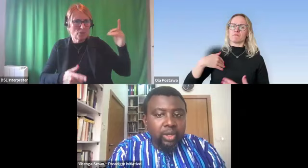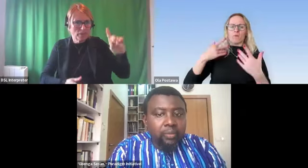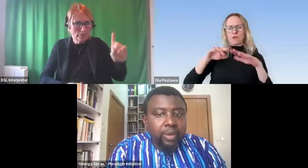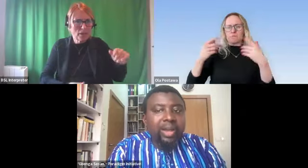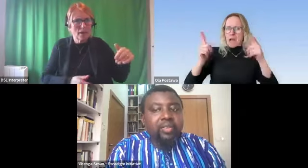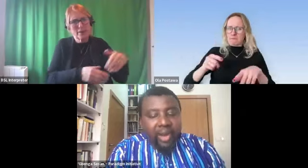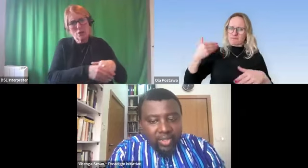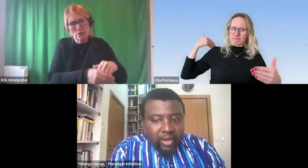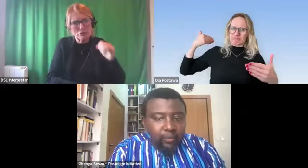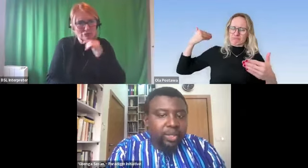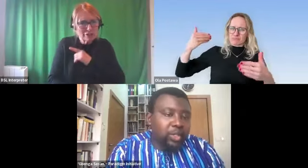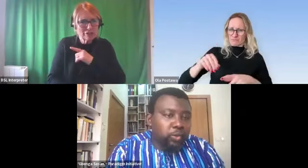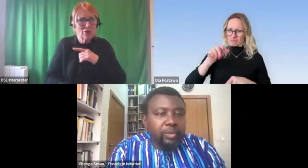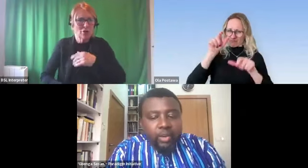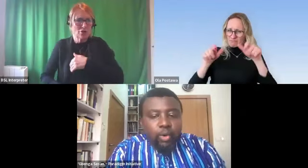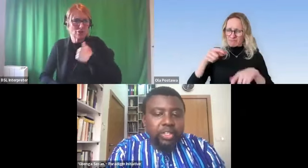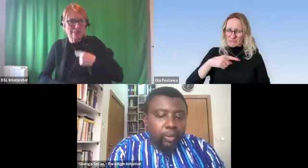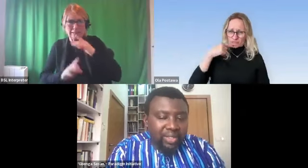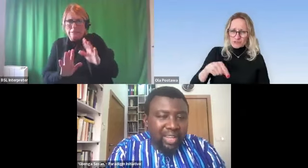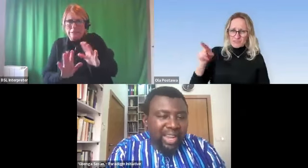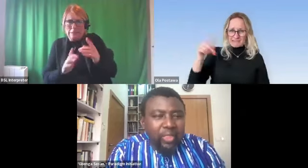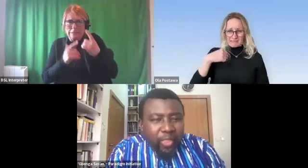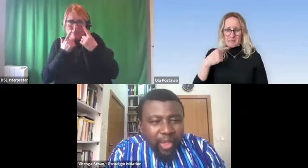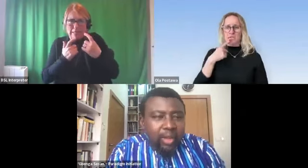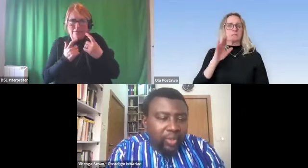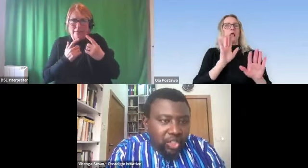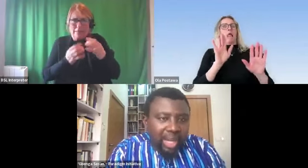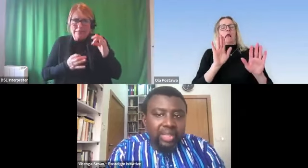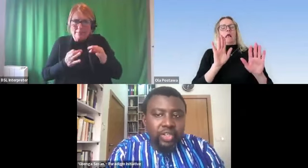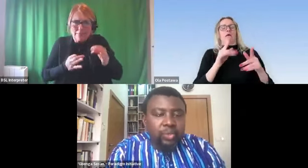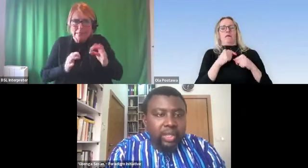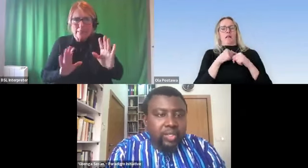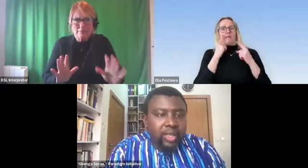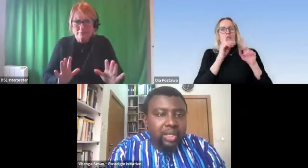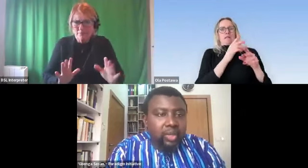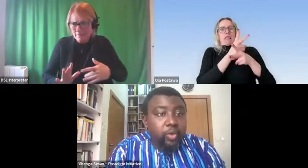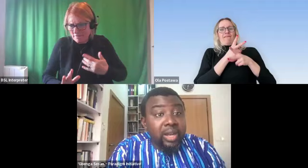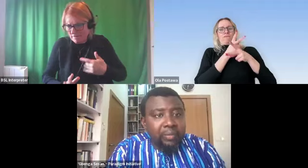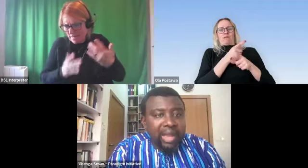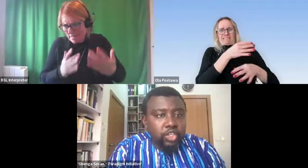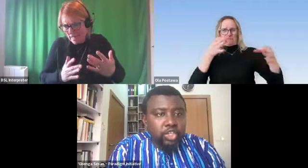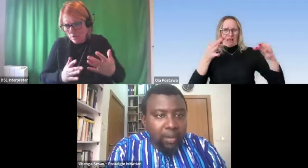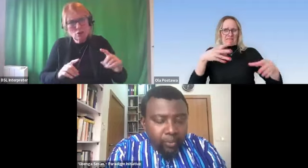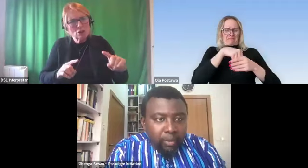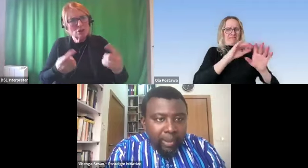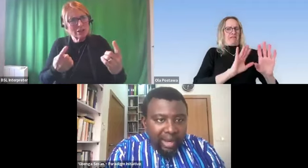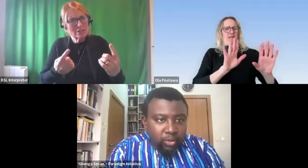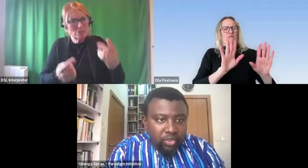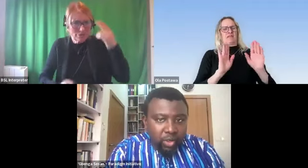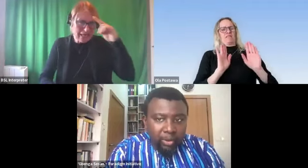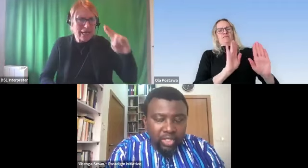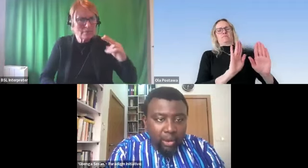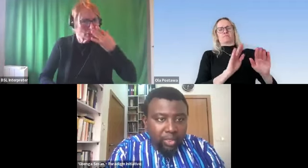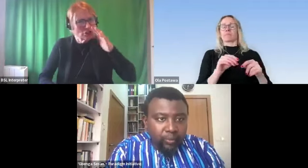and China, people are advising that you should be a bit more diplomatic. And I think the challenge is that if you name and shame